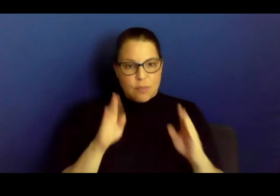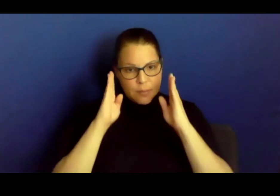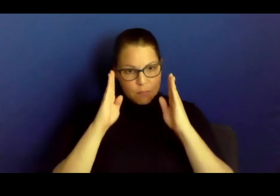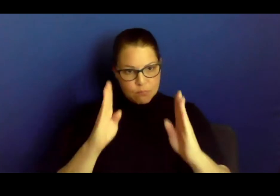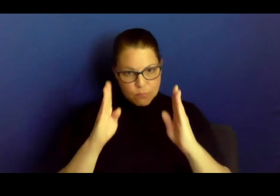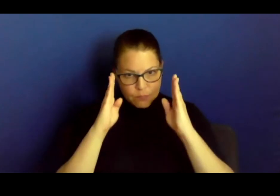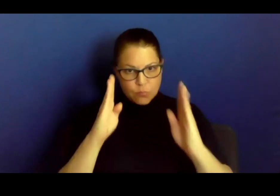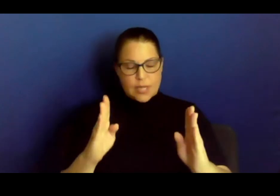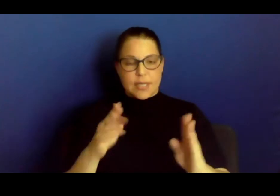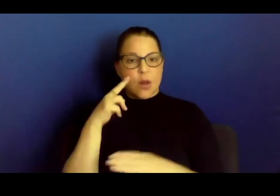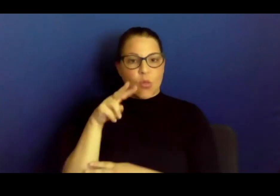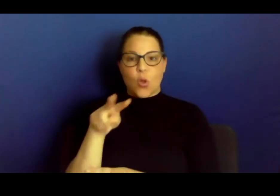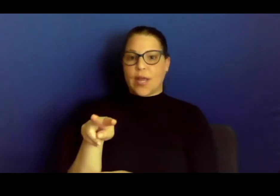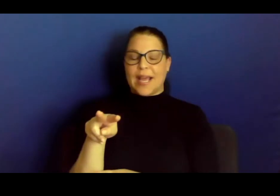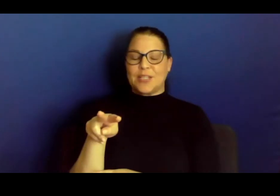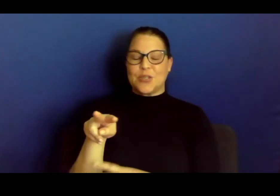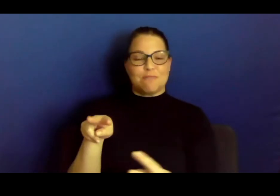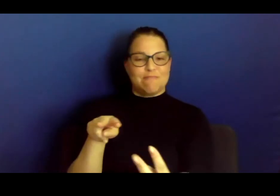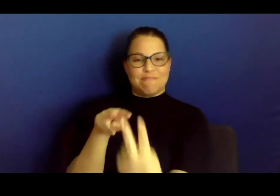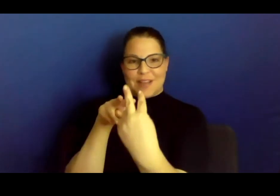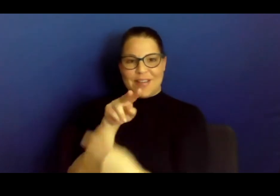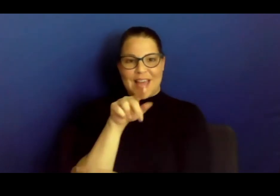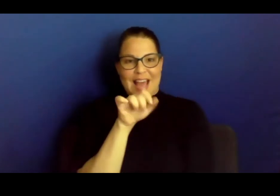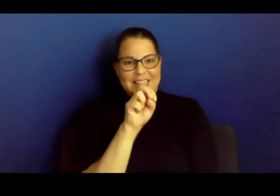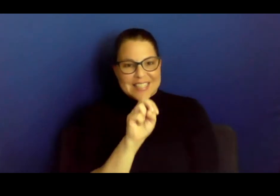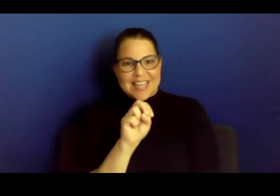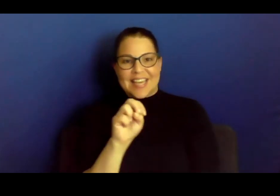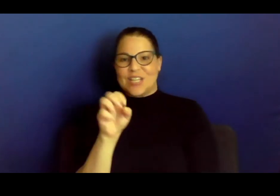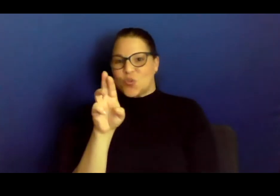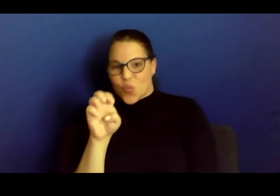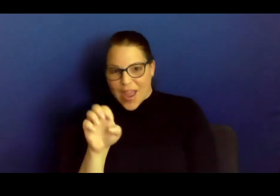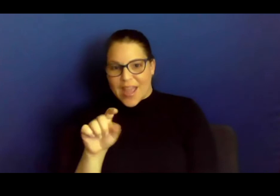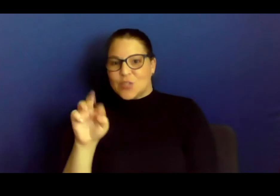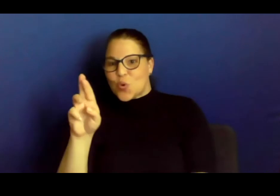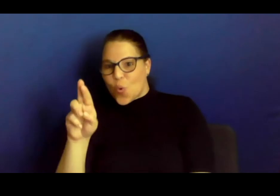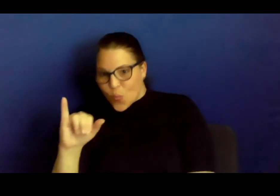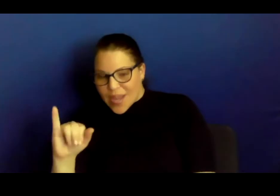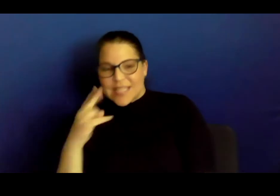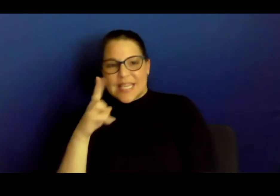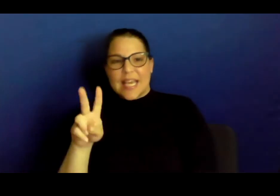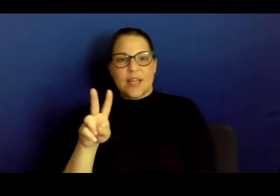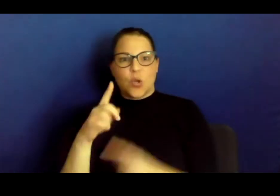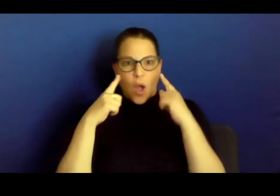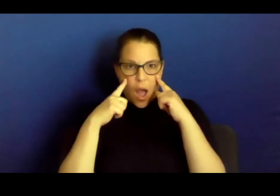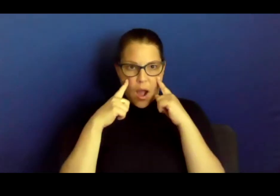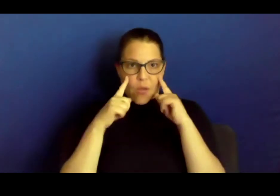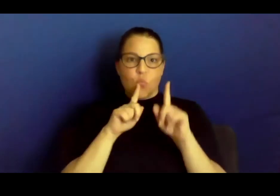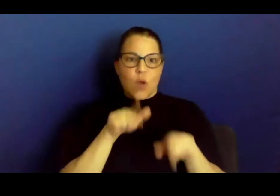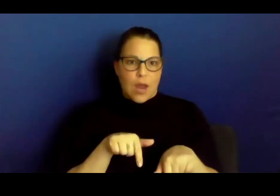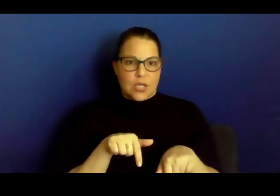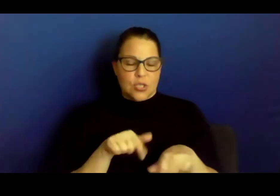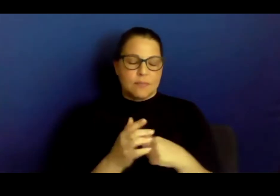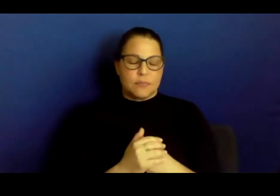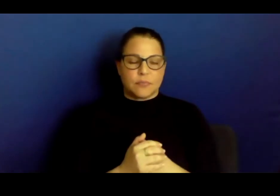with you, looking at your virtual eyes, Allison, Dre, Tori, and seeing what your reactions are being to what I'm supposed to do here